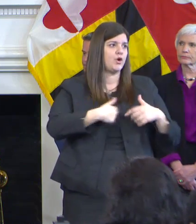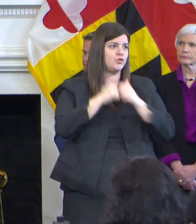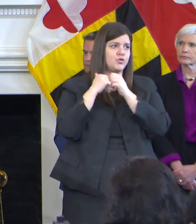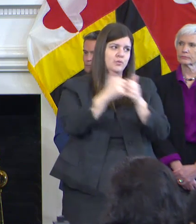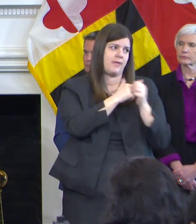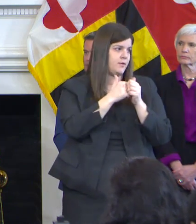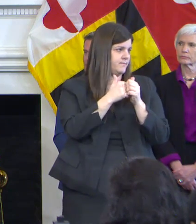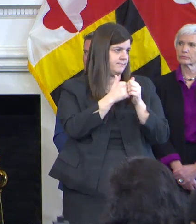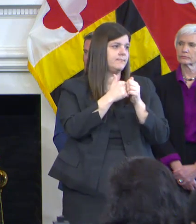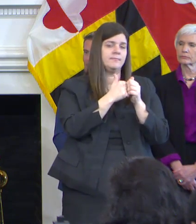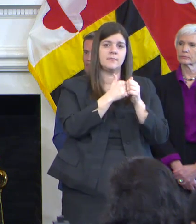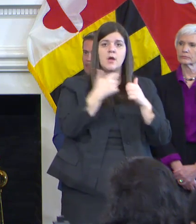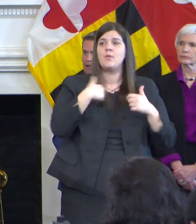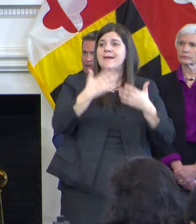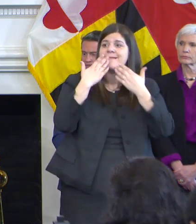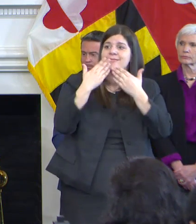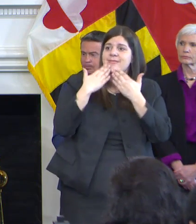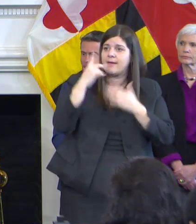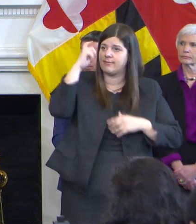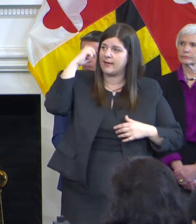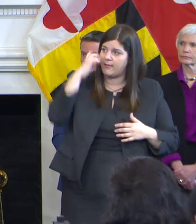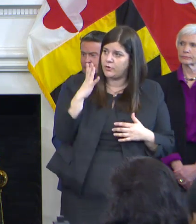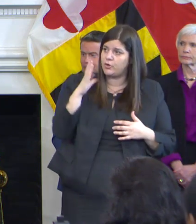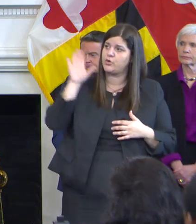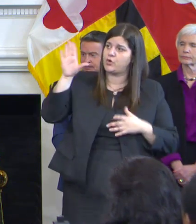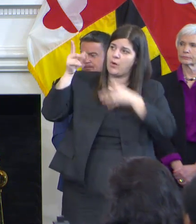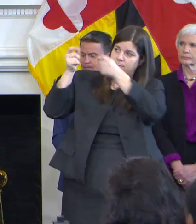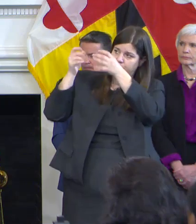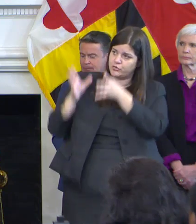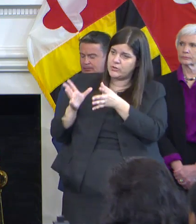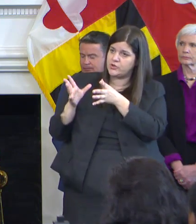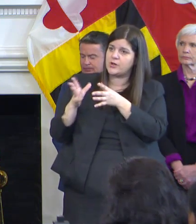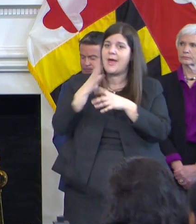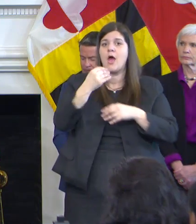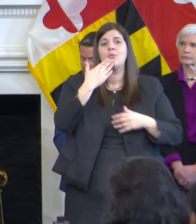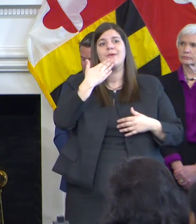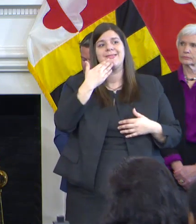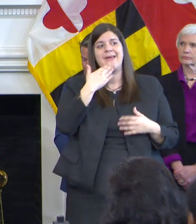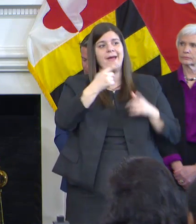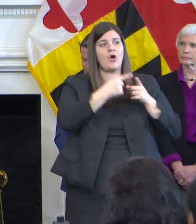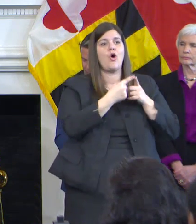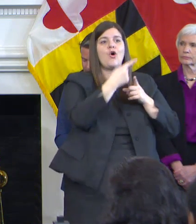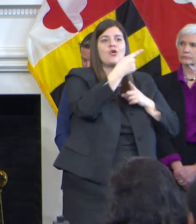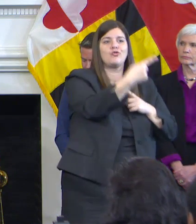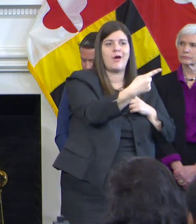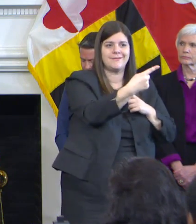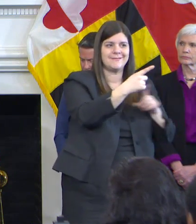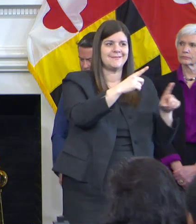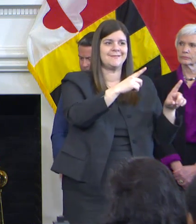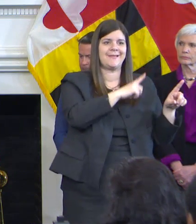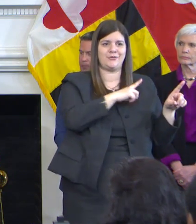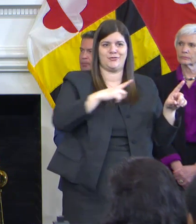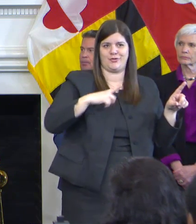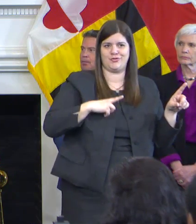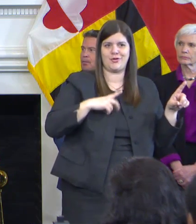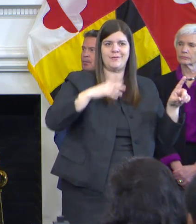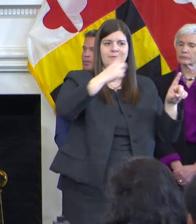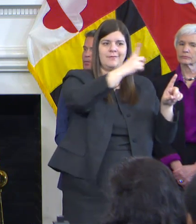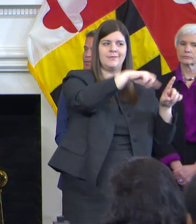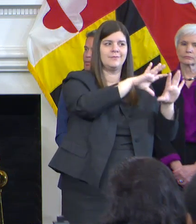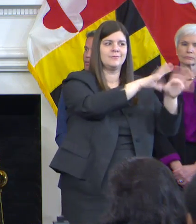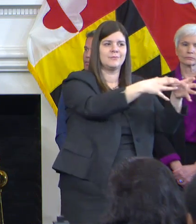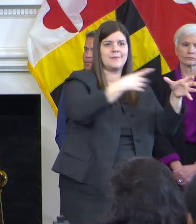the governor and the administration and our chamber across the hall for the collaborative approach that they've taken from the very